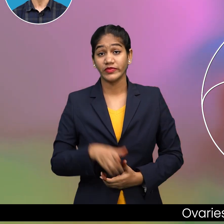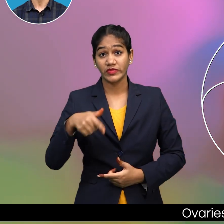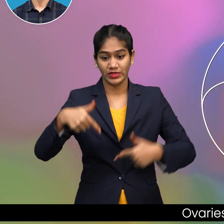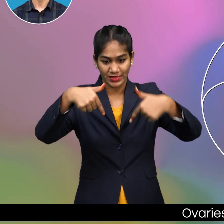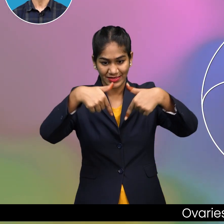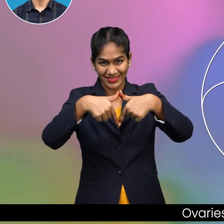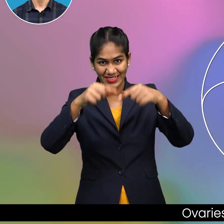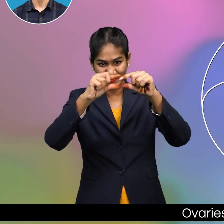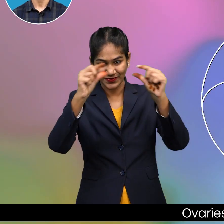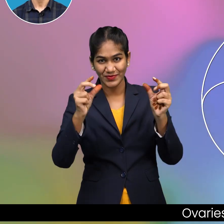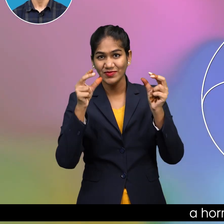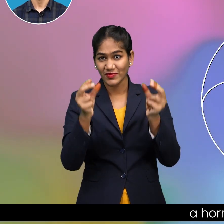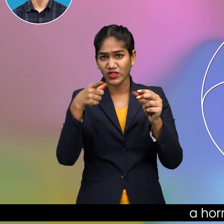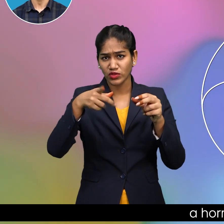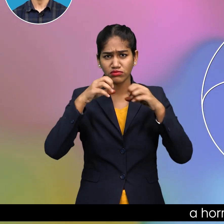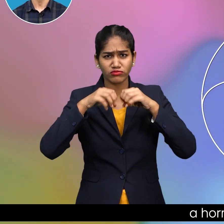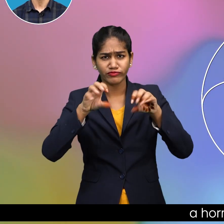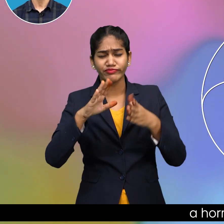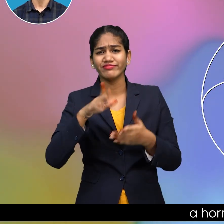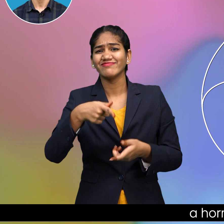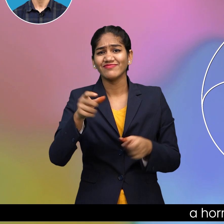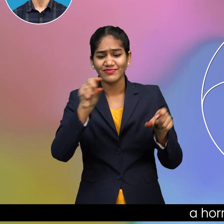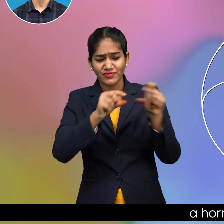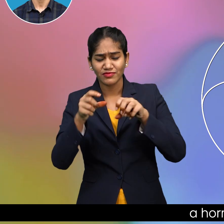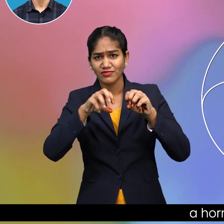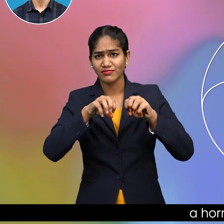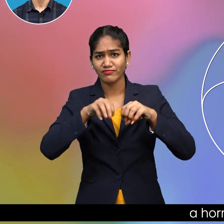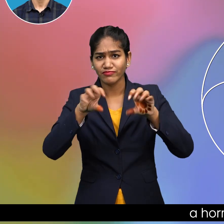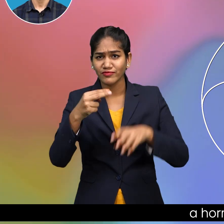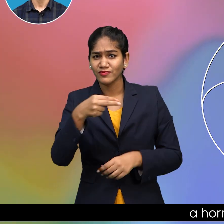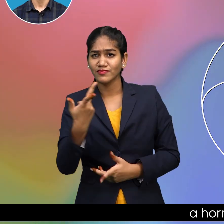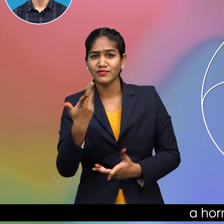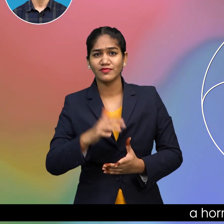Ovaries also secrete a hormone called